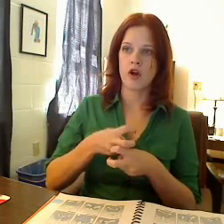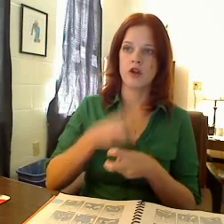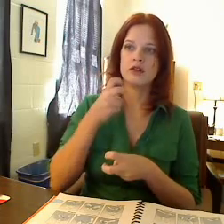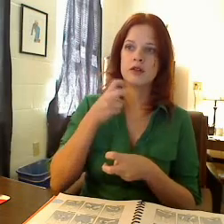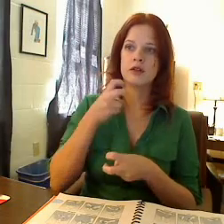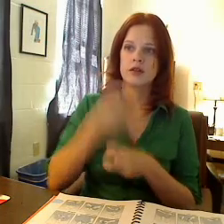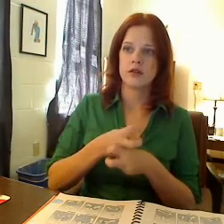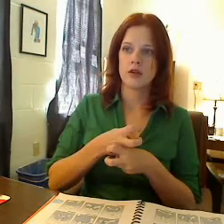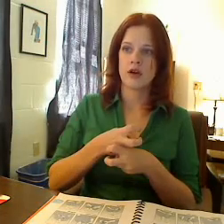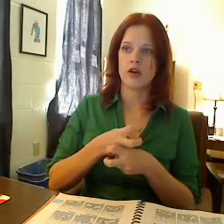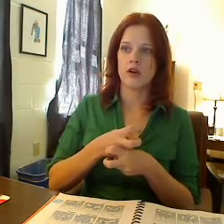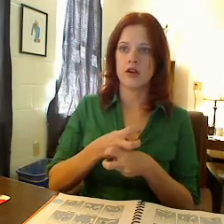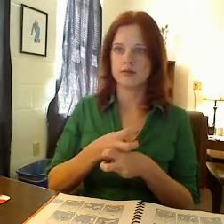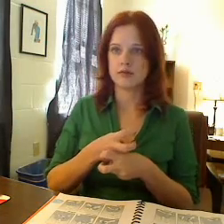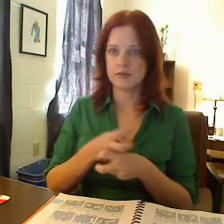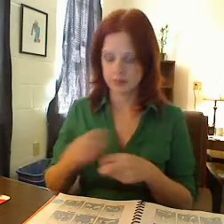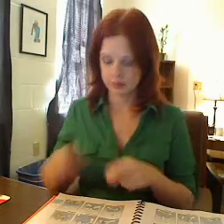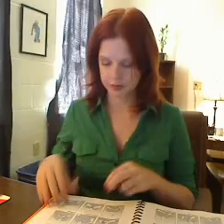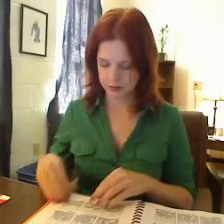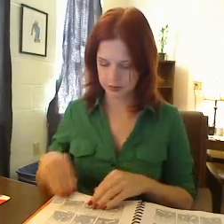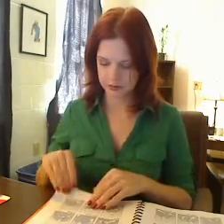Hard. Hard.